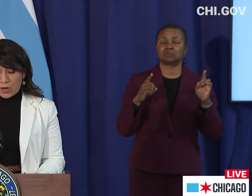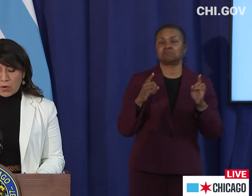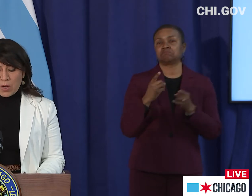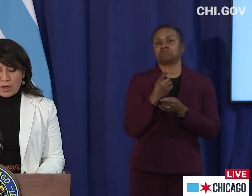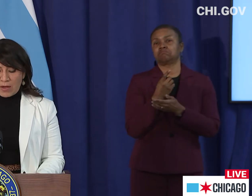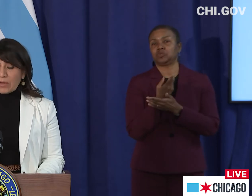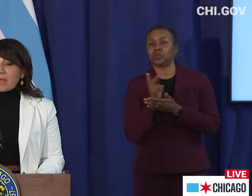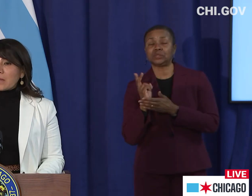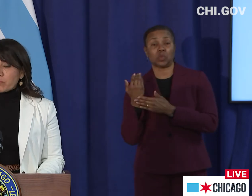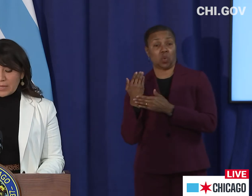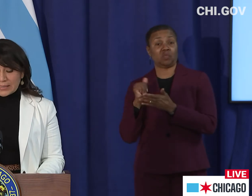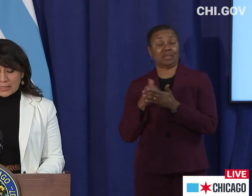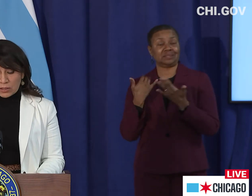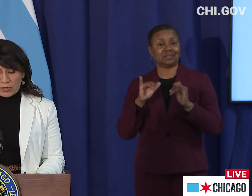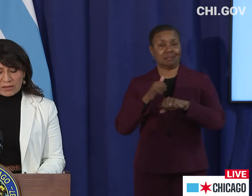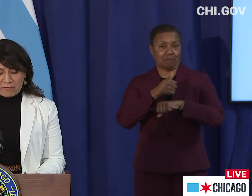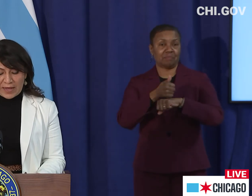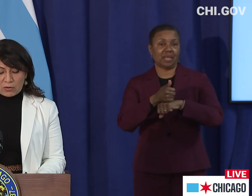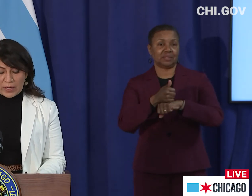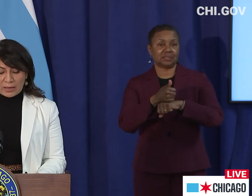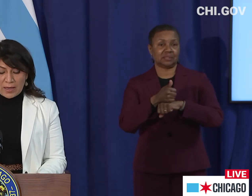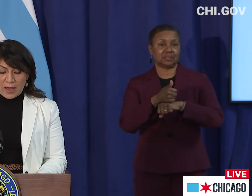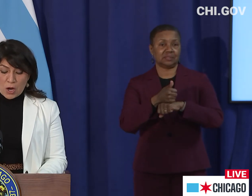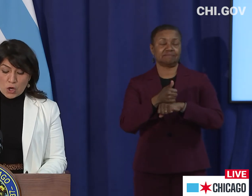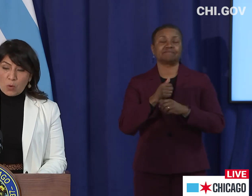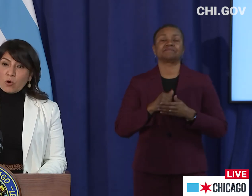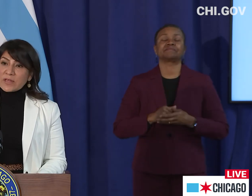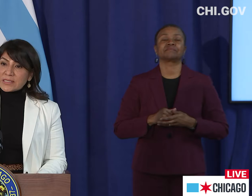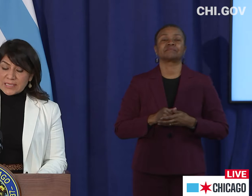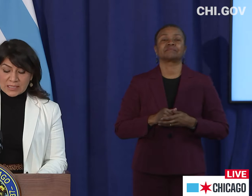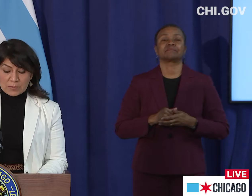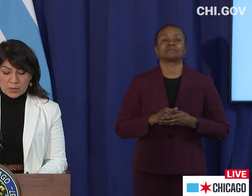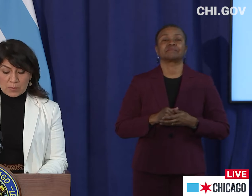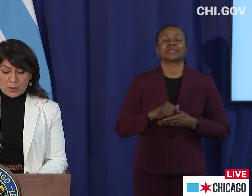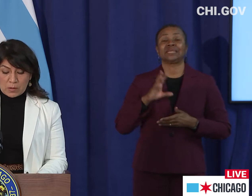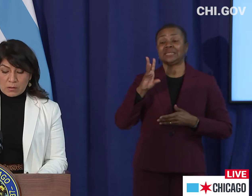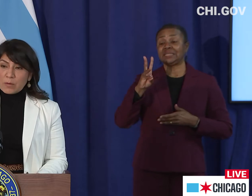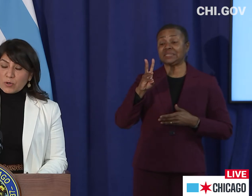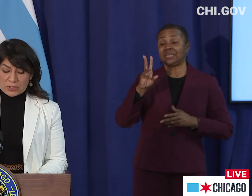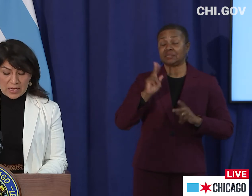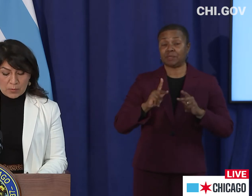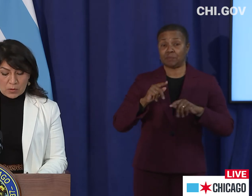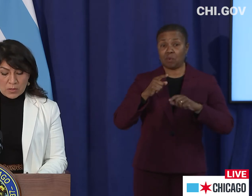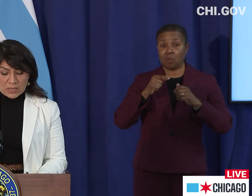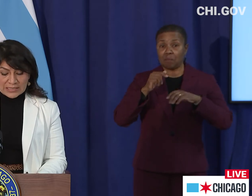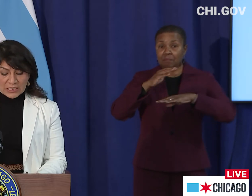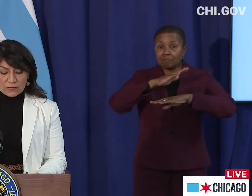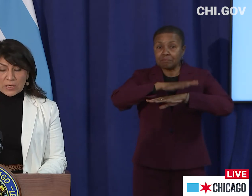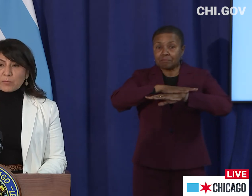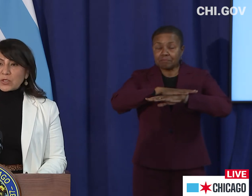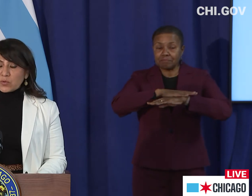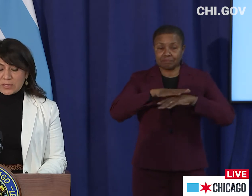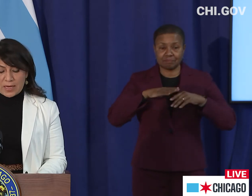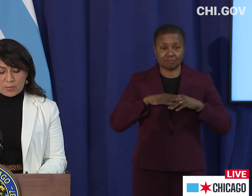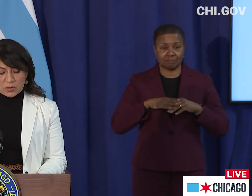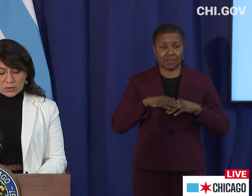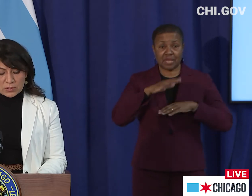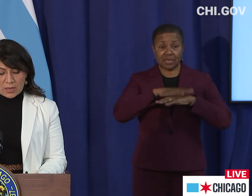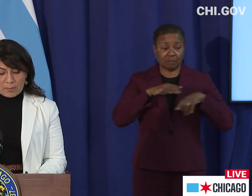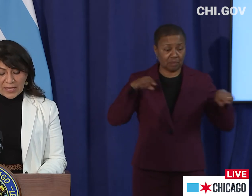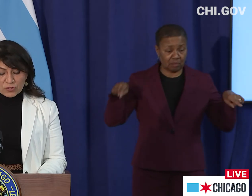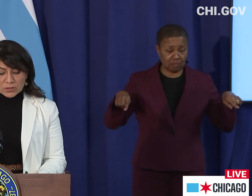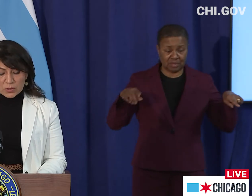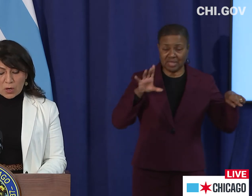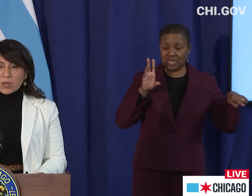half ago that remain in place, including the following: no more than 6 people per table, 6 feet between